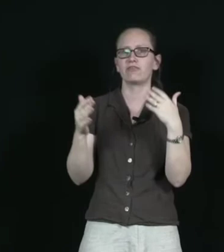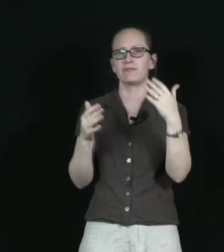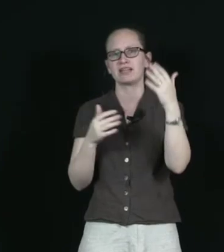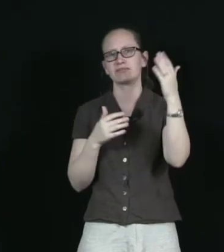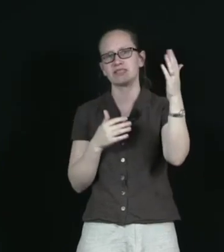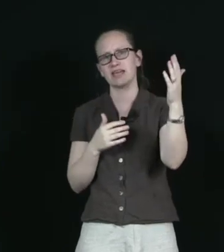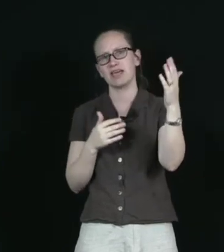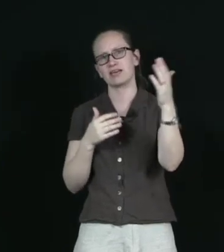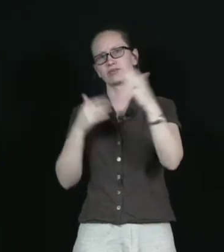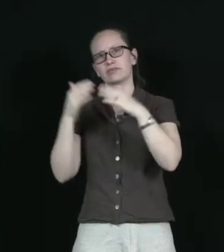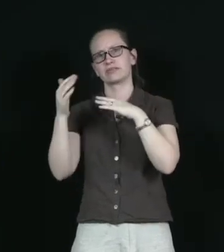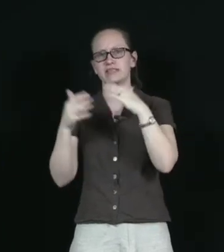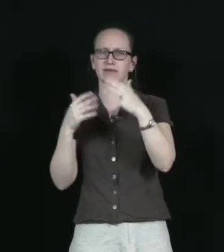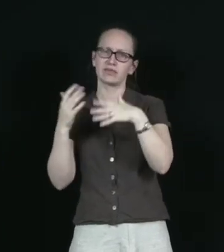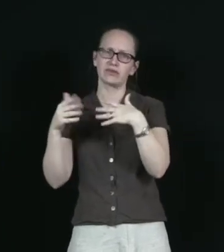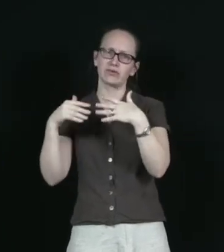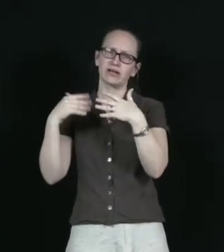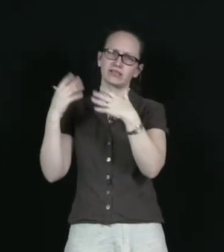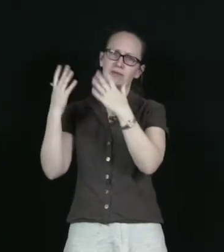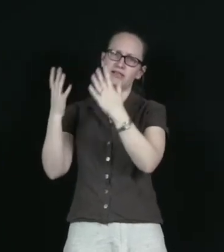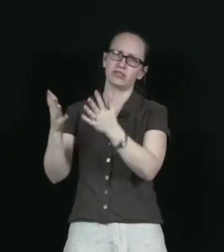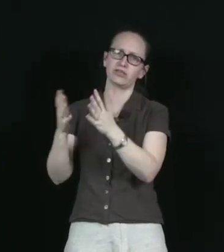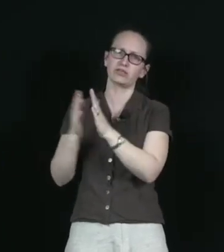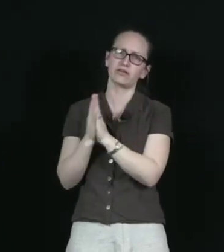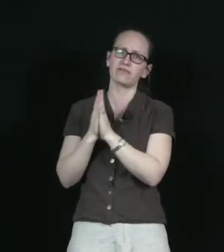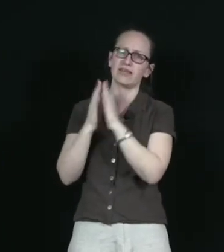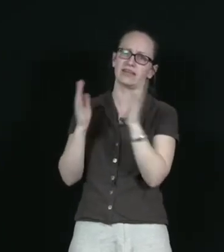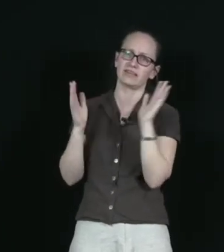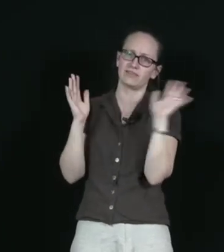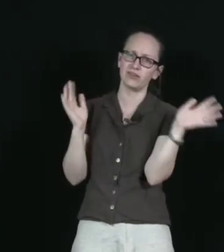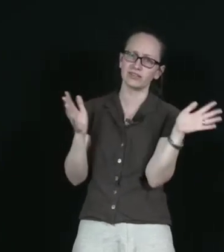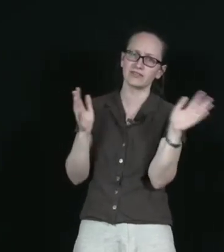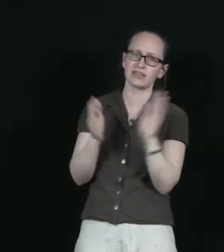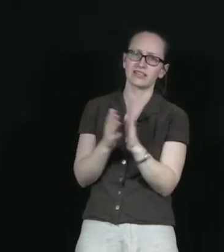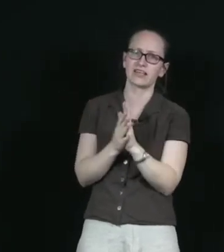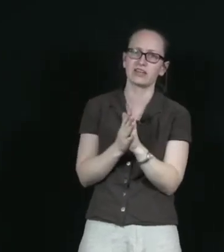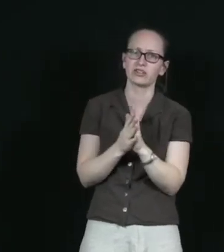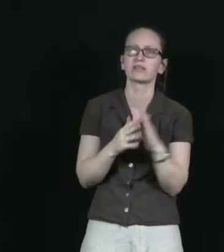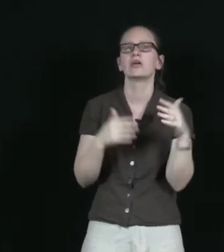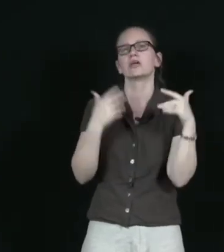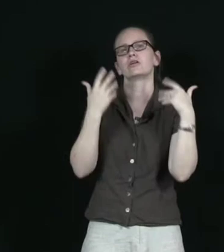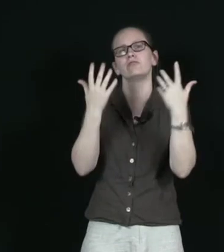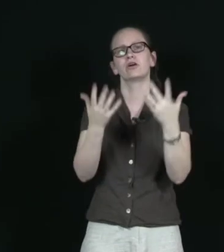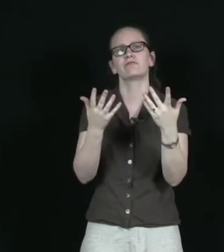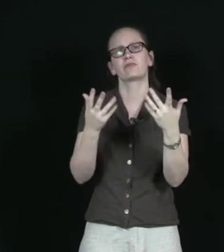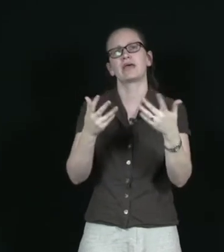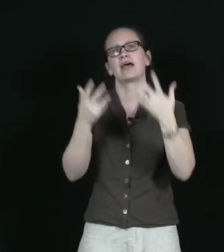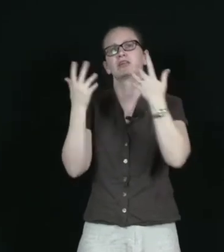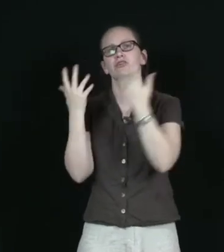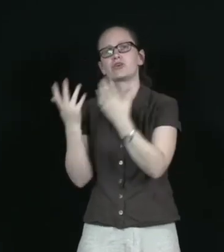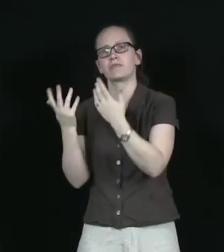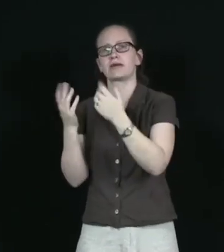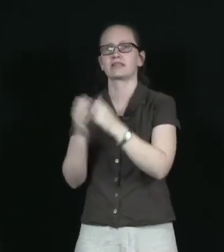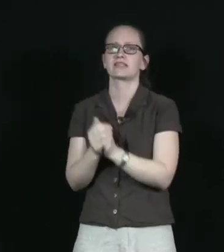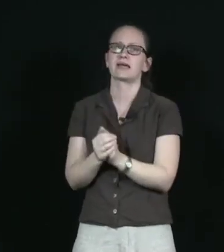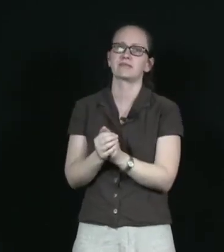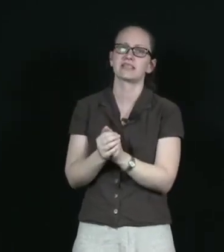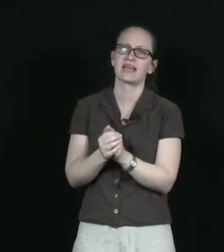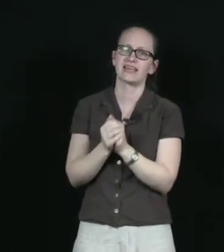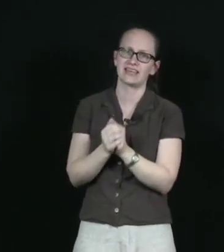you made a mistake or did something not quite as well as you could have in the first investigation, you've learnt from that and you don't make the same mistake in